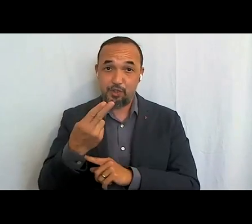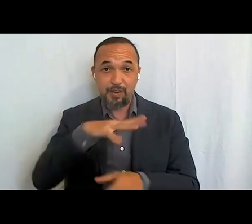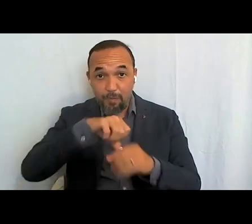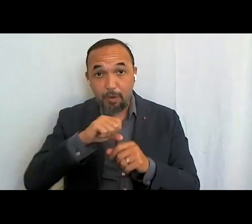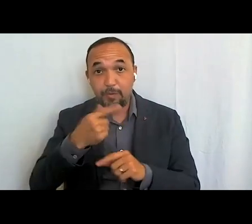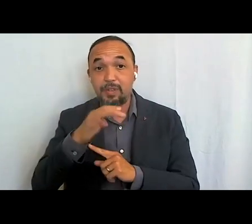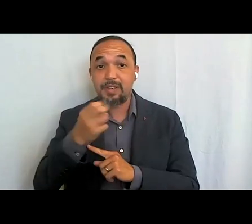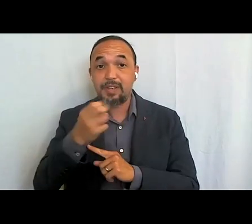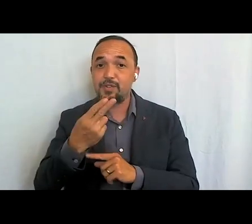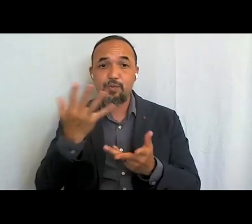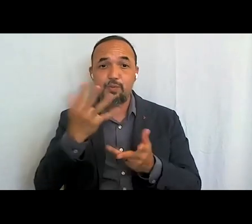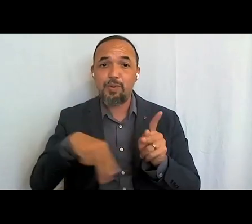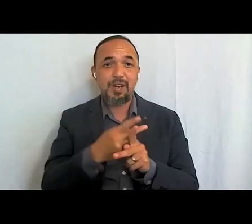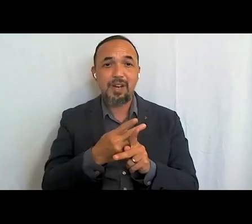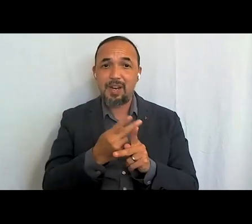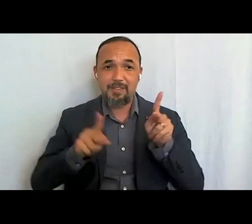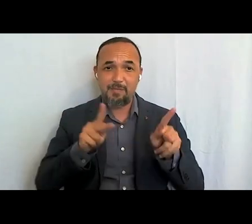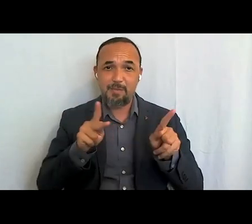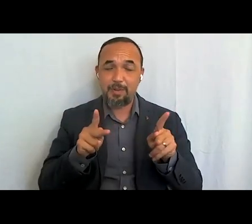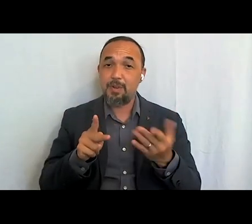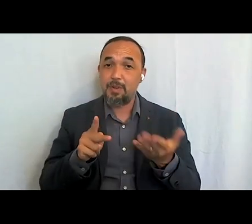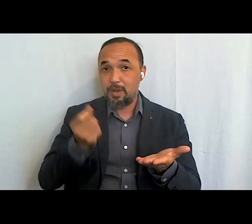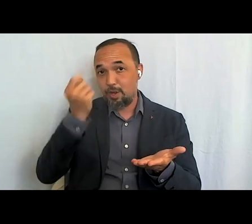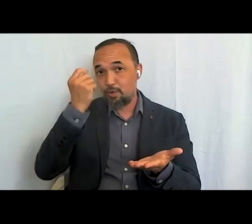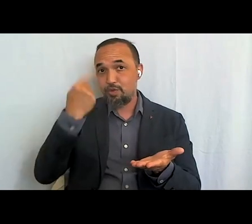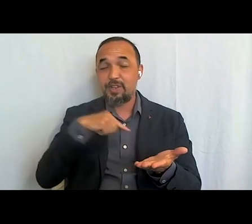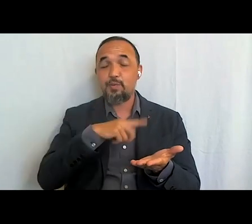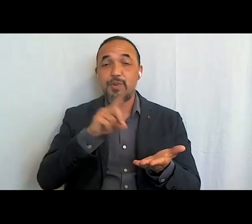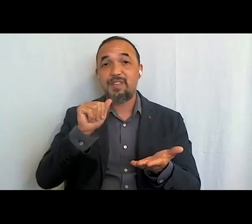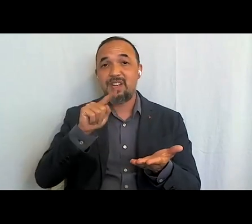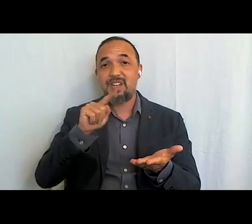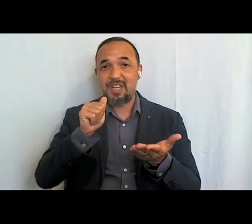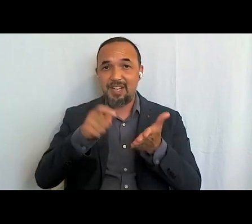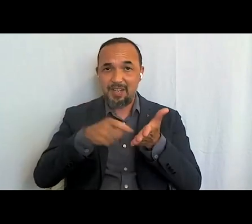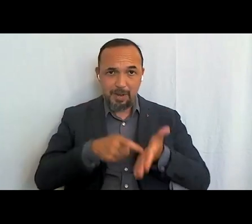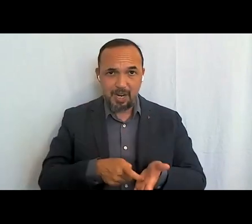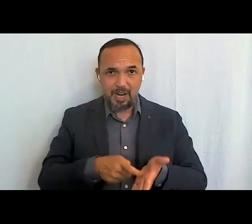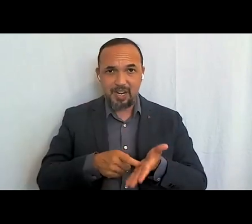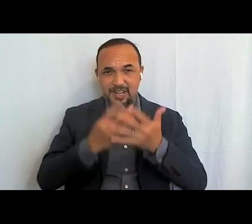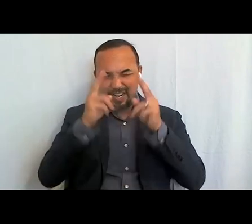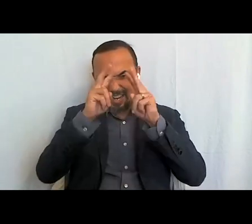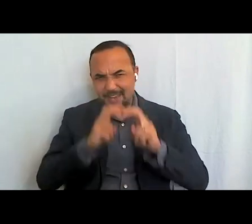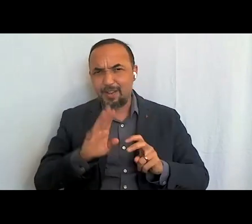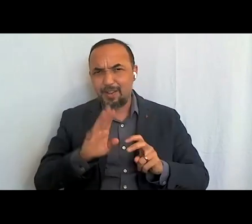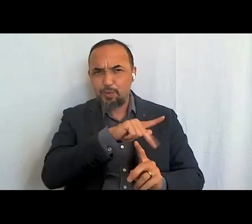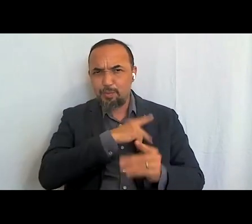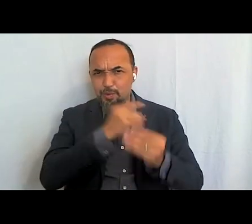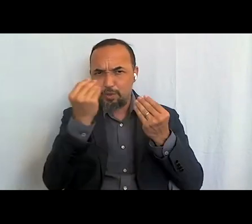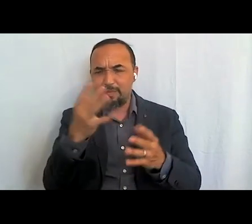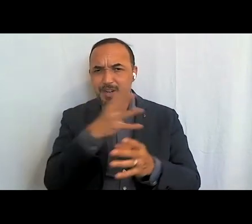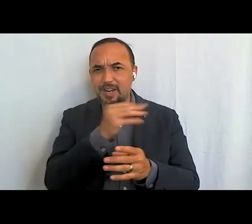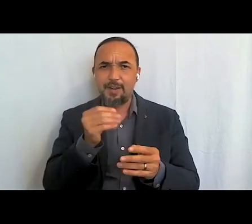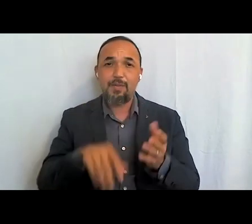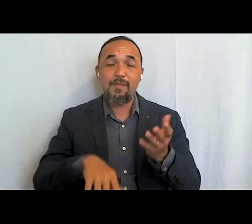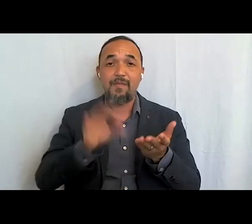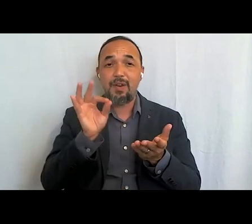we've done a bunch of data mining of your personal information, which is great. And we've figured out there are roughly 6